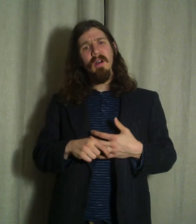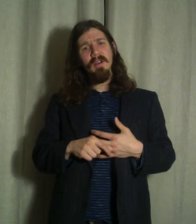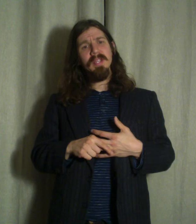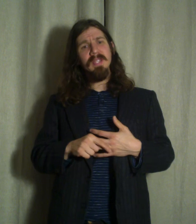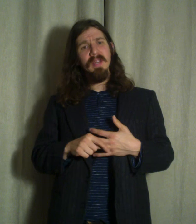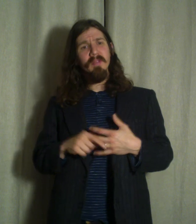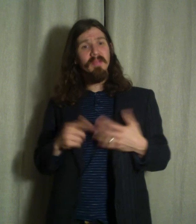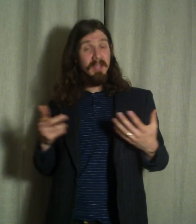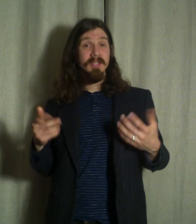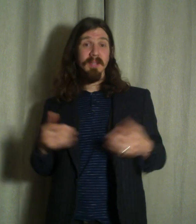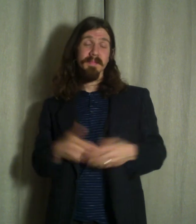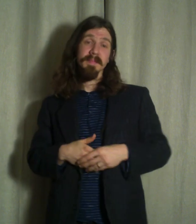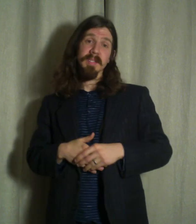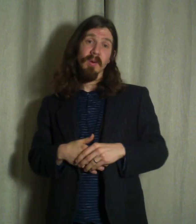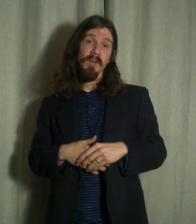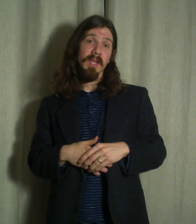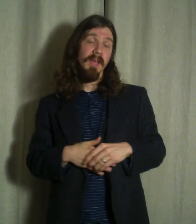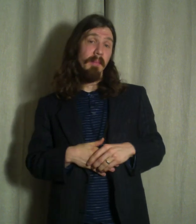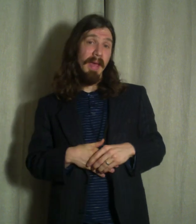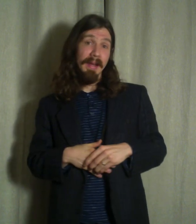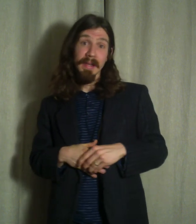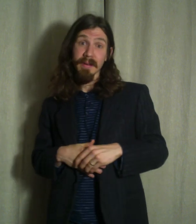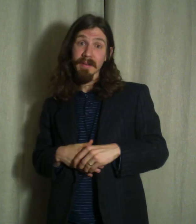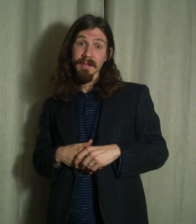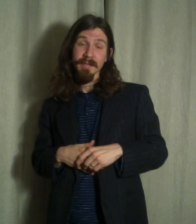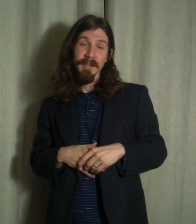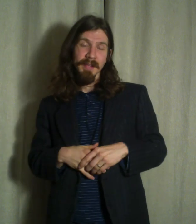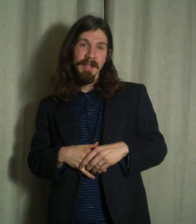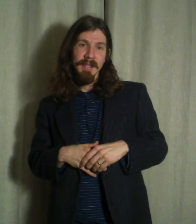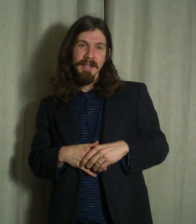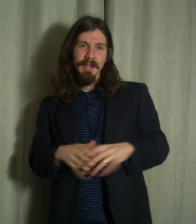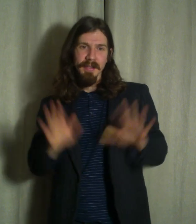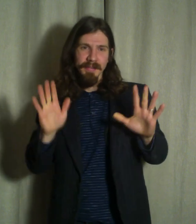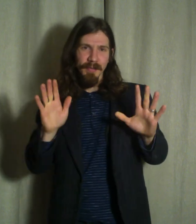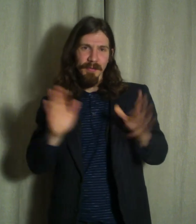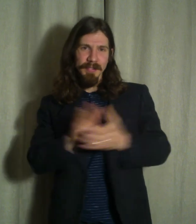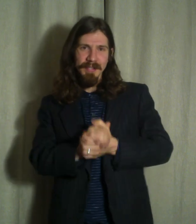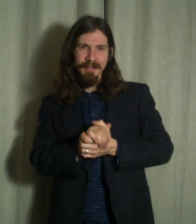art is never finished, it's only abandoned. Thank you for listening.